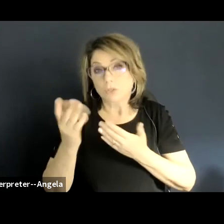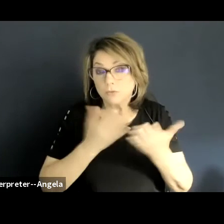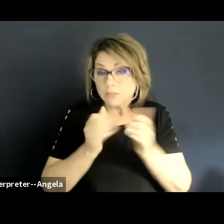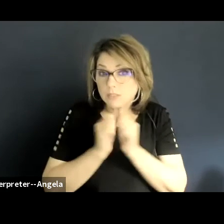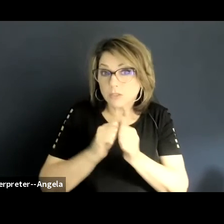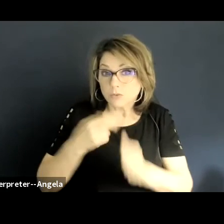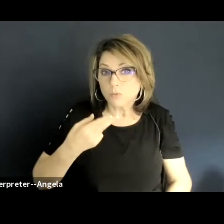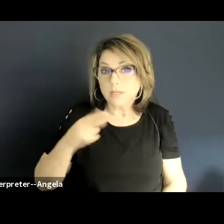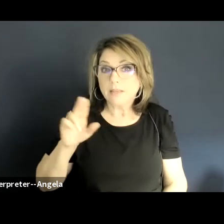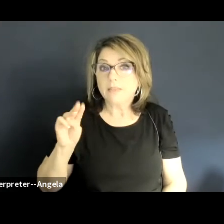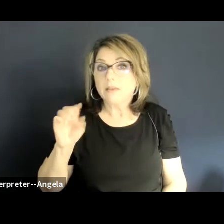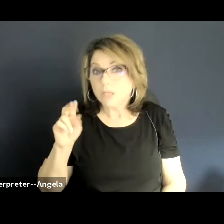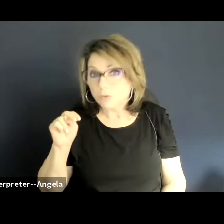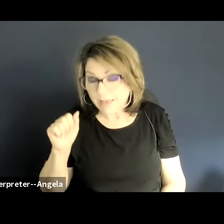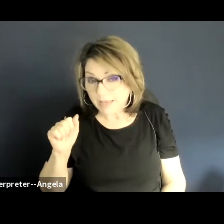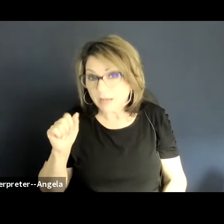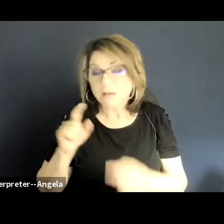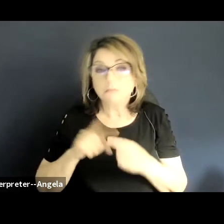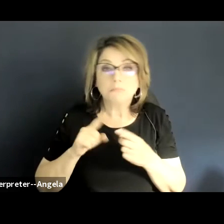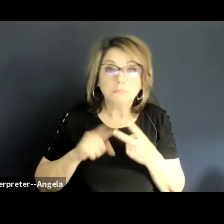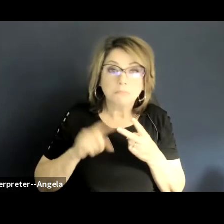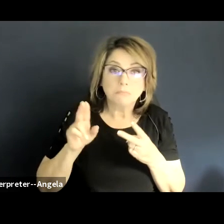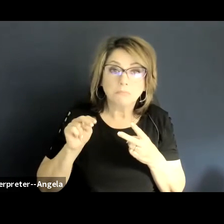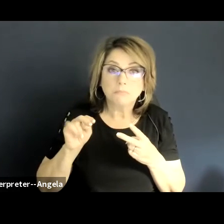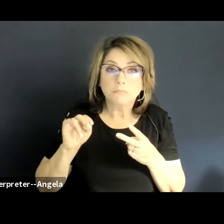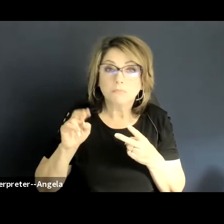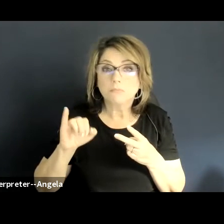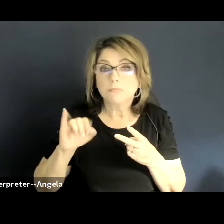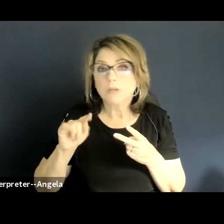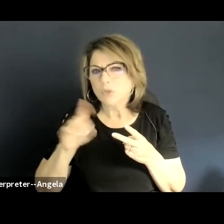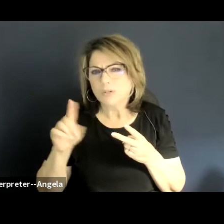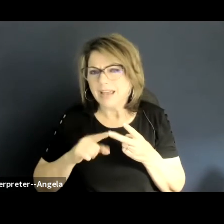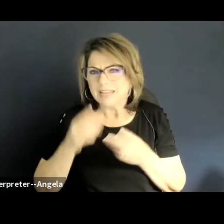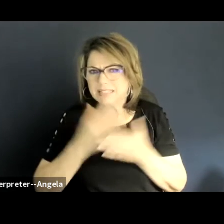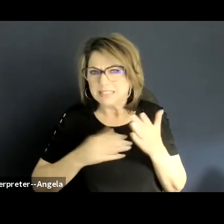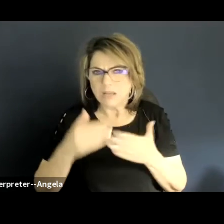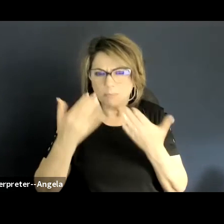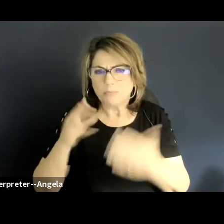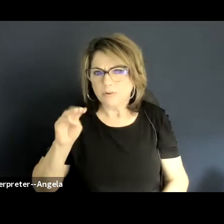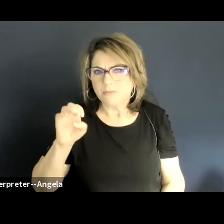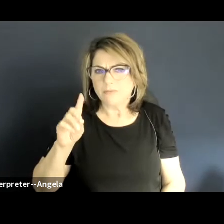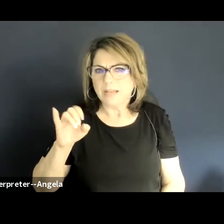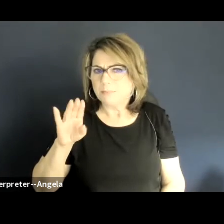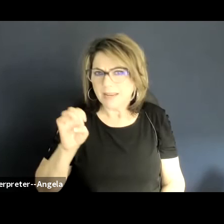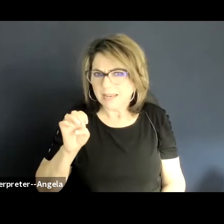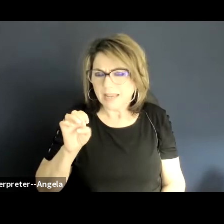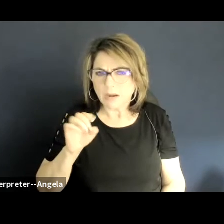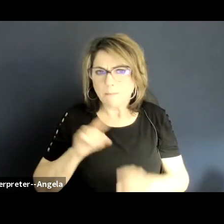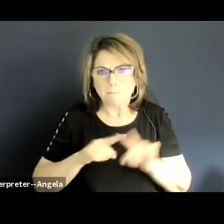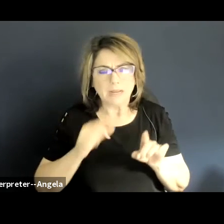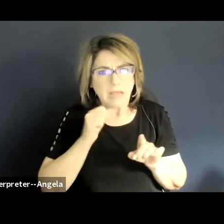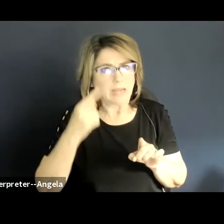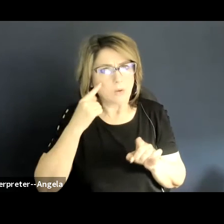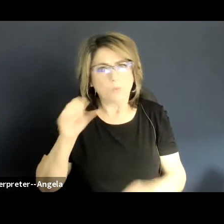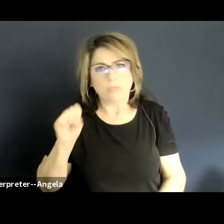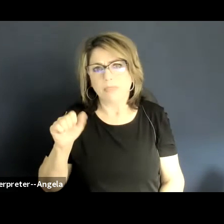and United, and some of them that do provide Medicare, but I don't think, like Centene, I don't think they provide Medicare services. They're